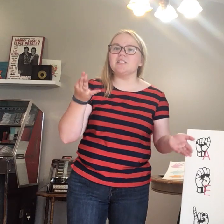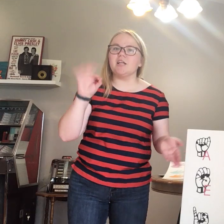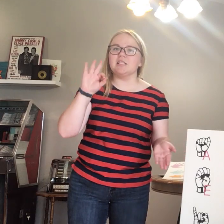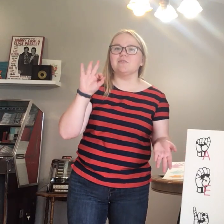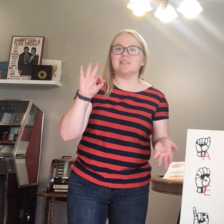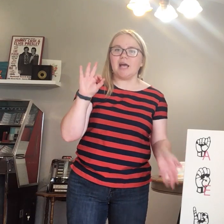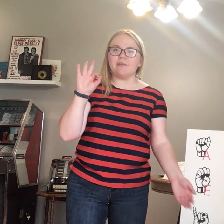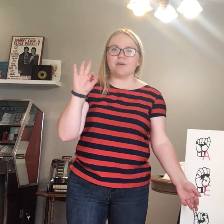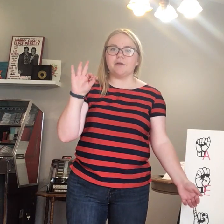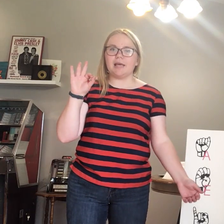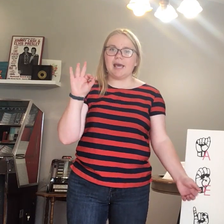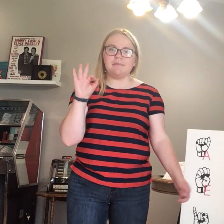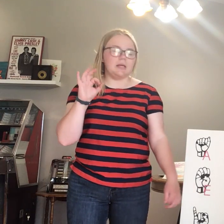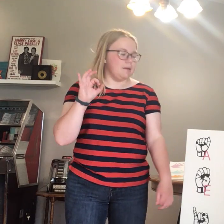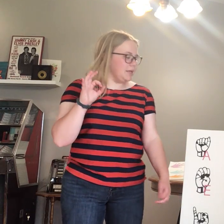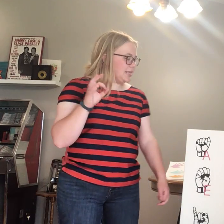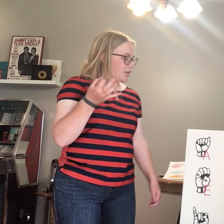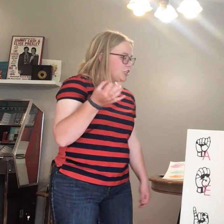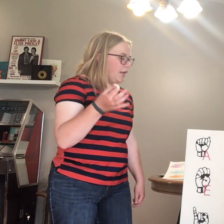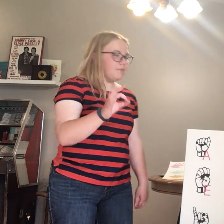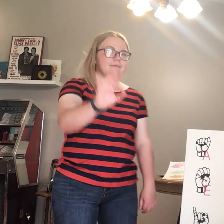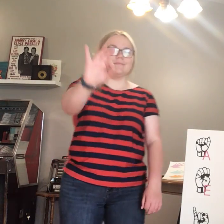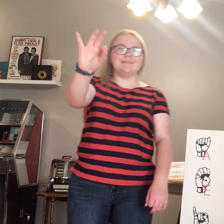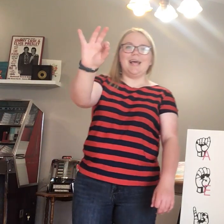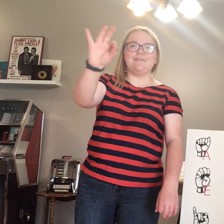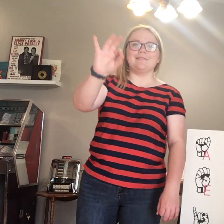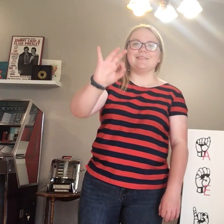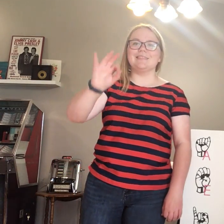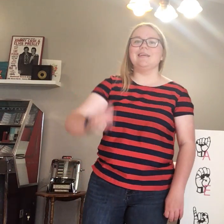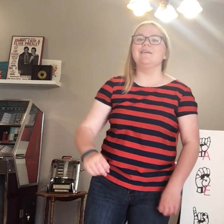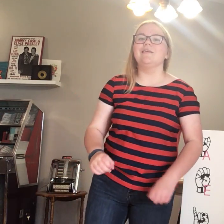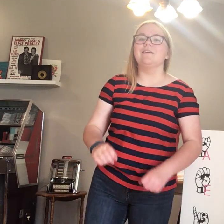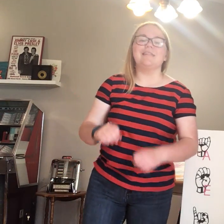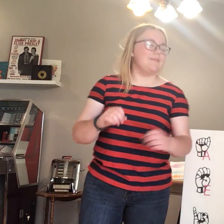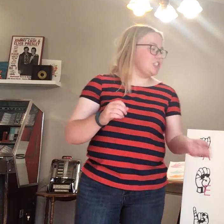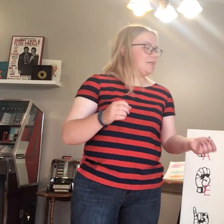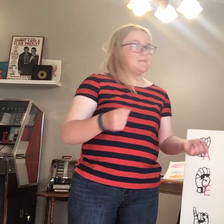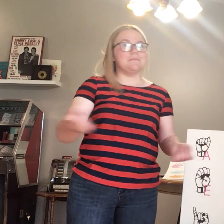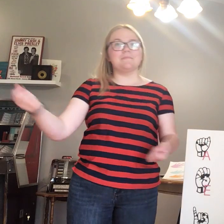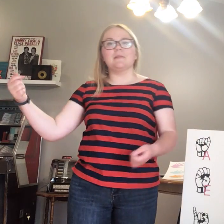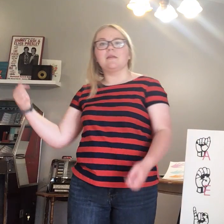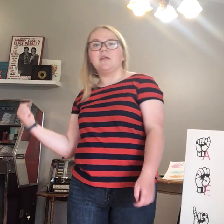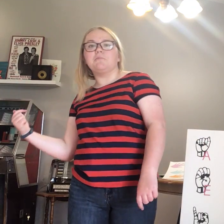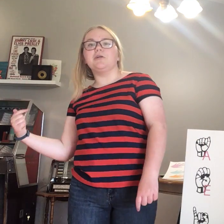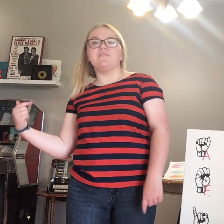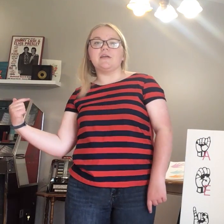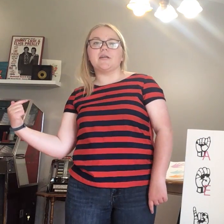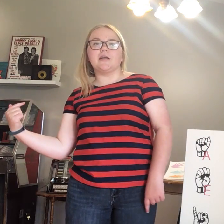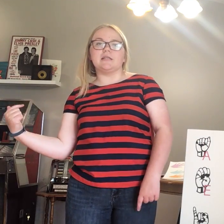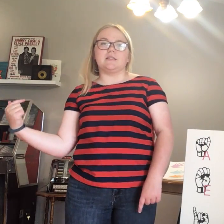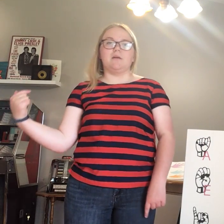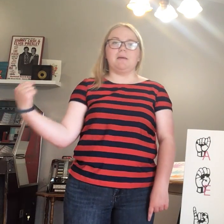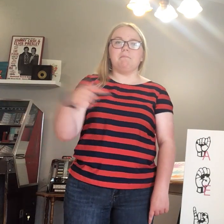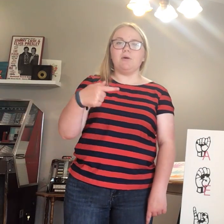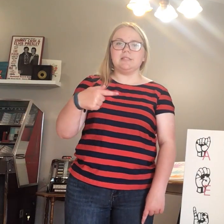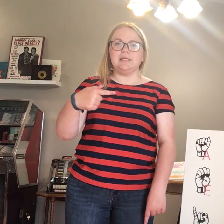thought this was the sign for okay. It's actually F. F. Now G. Pointer finger is going to be pointing.